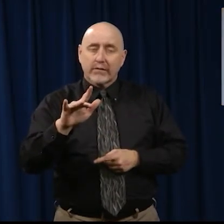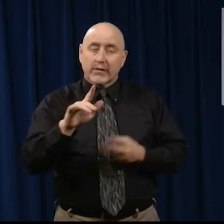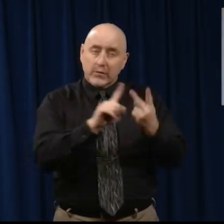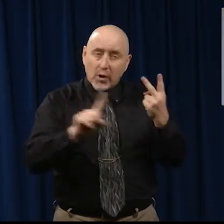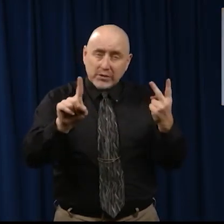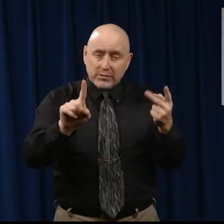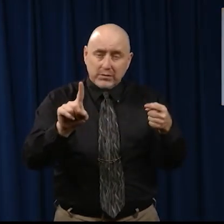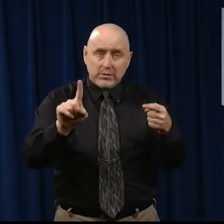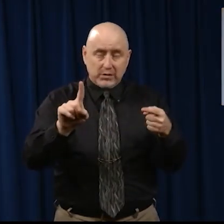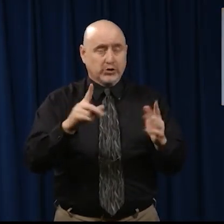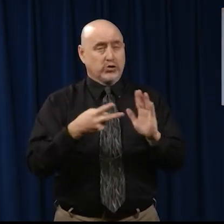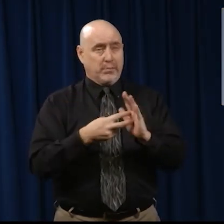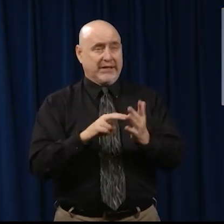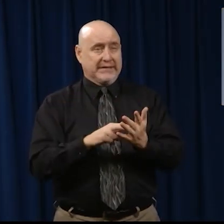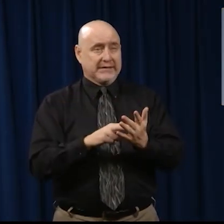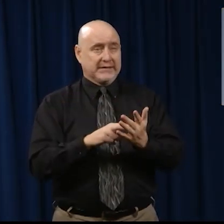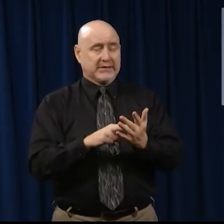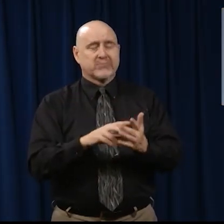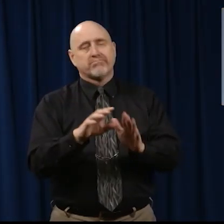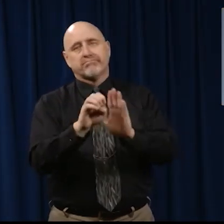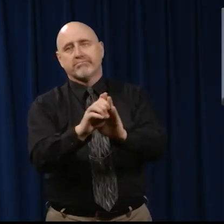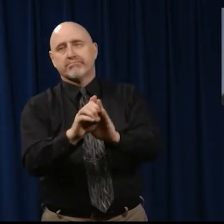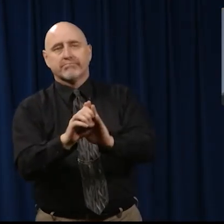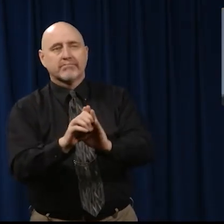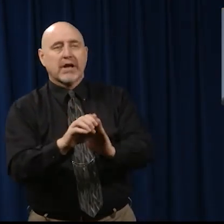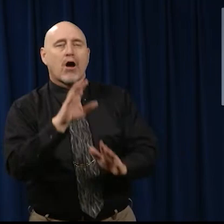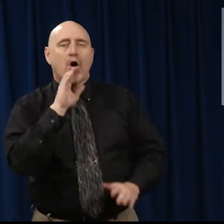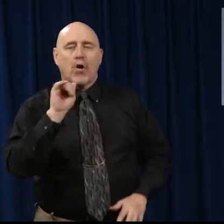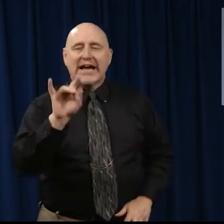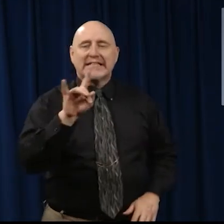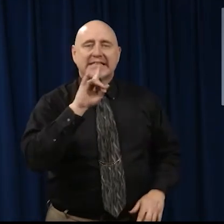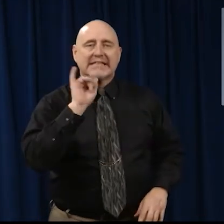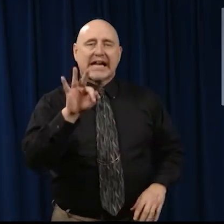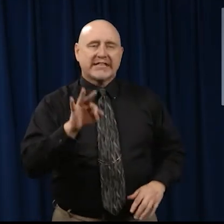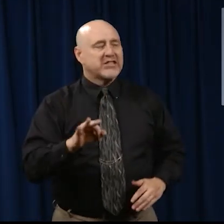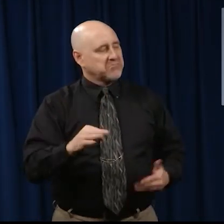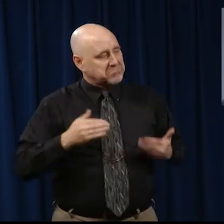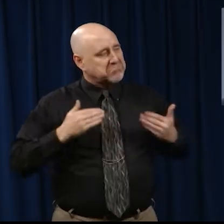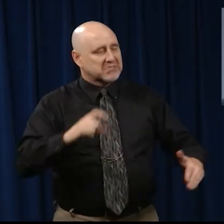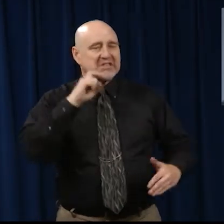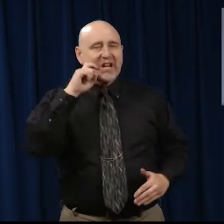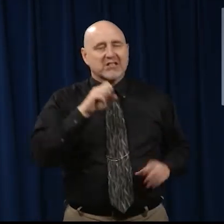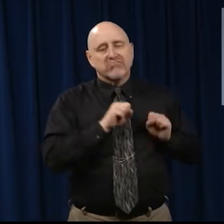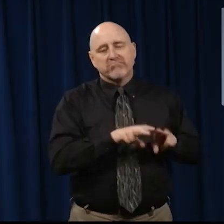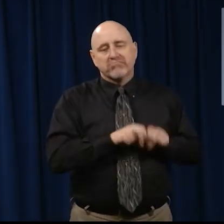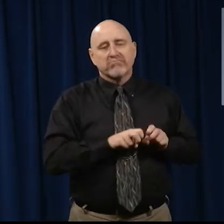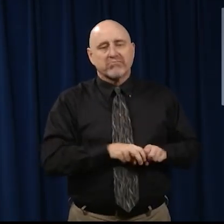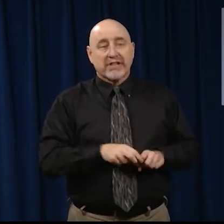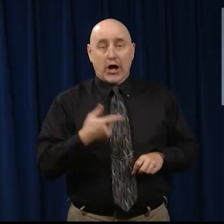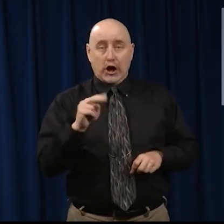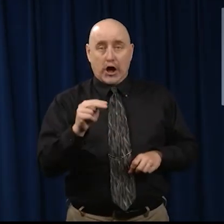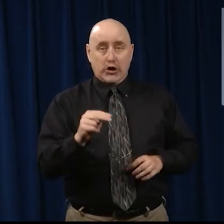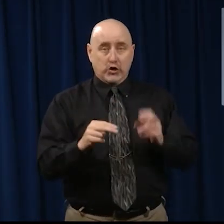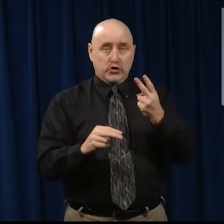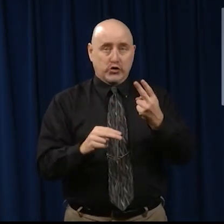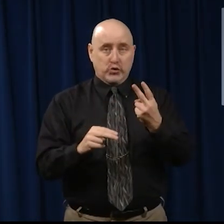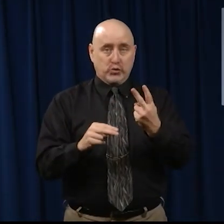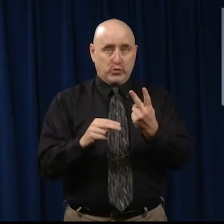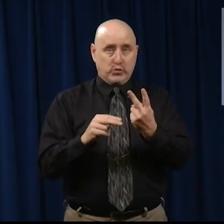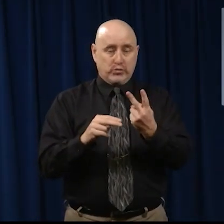25. Oh, so that means, let's say at 18 or 19 you decided to start having sex. Now you pull out a gun that's got 2